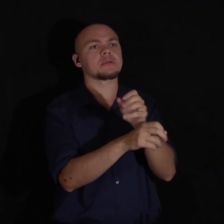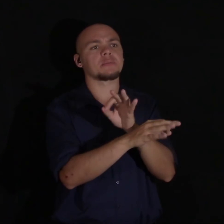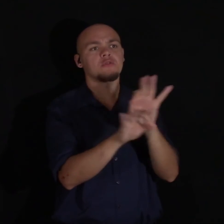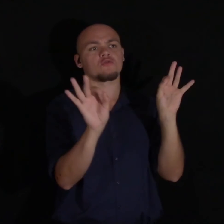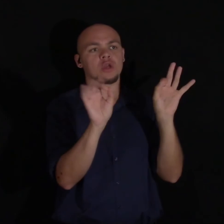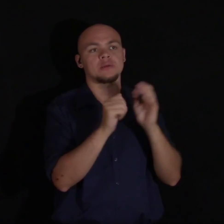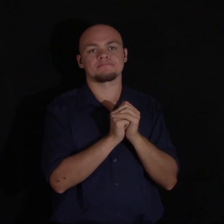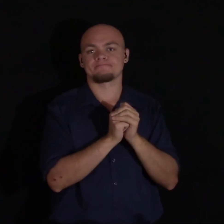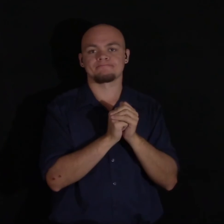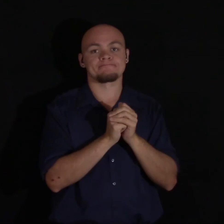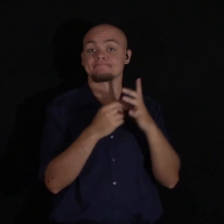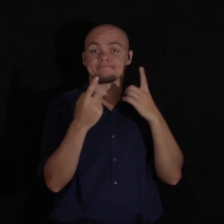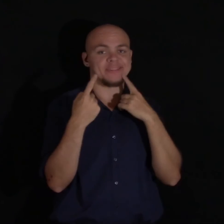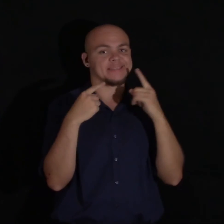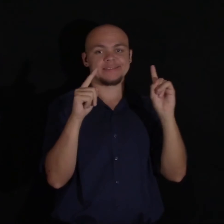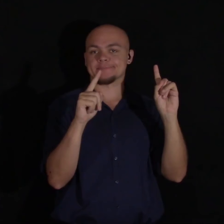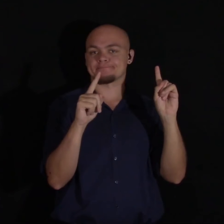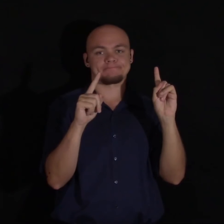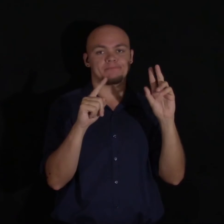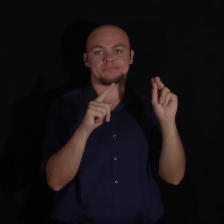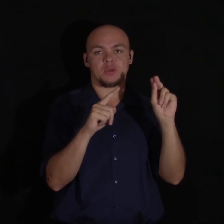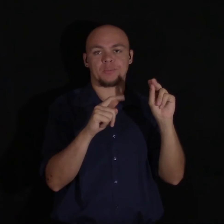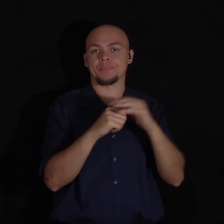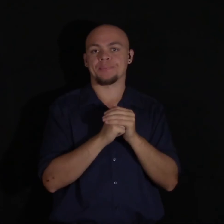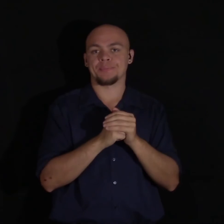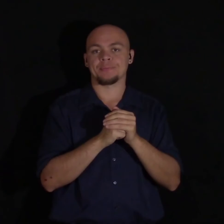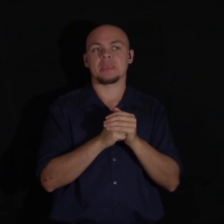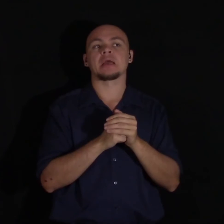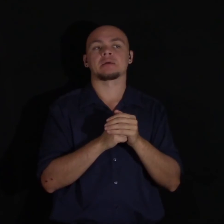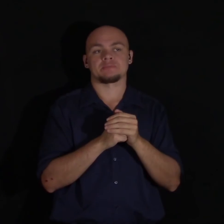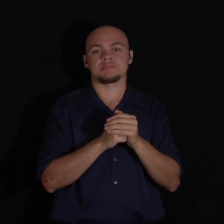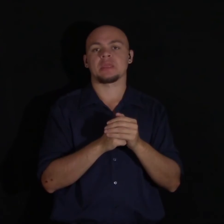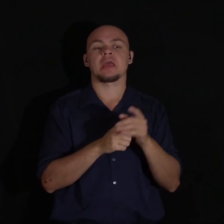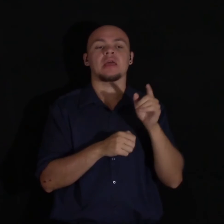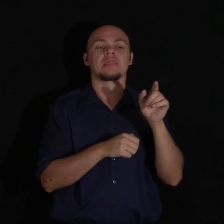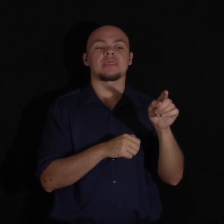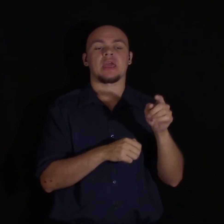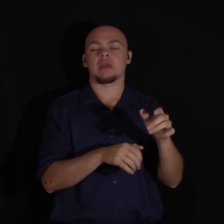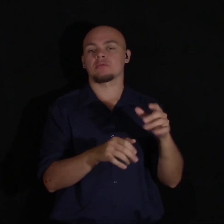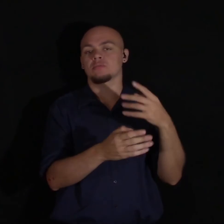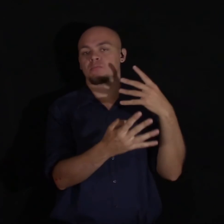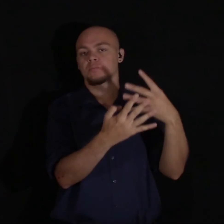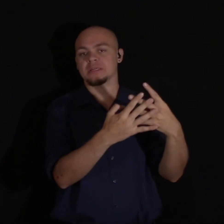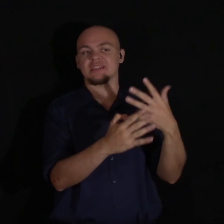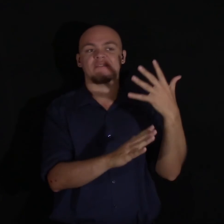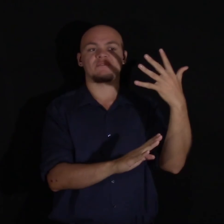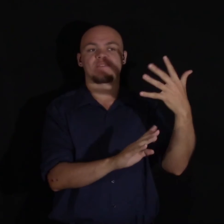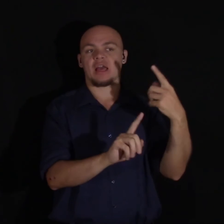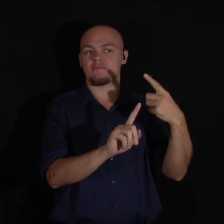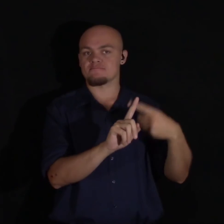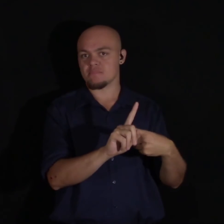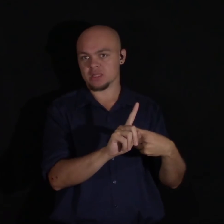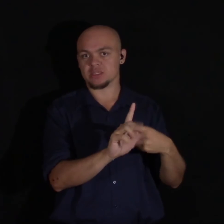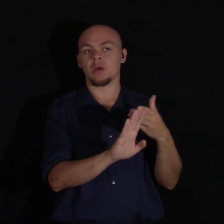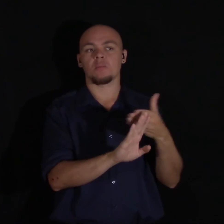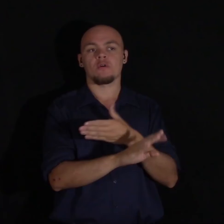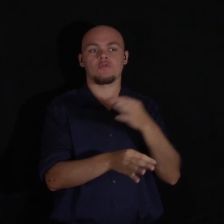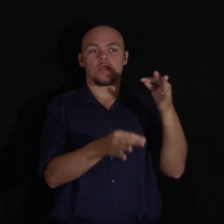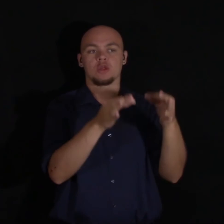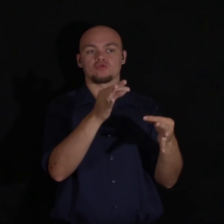not succeed. They remained confined for 5 months before the trial took place, the result of which deprived them of